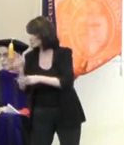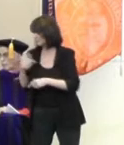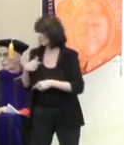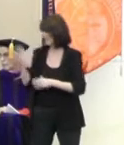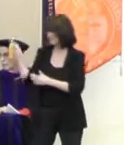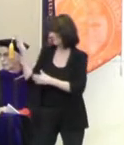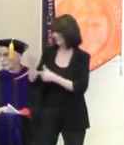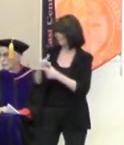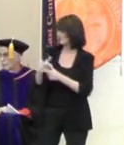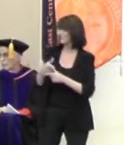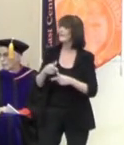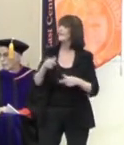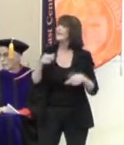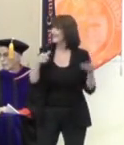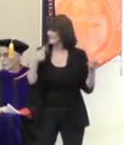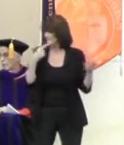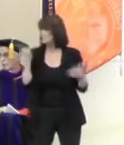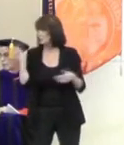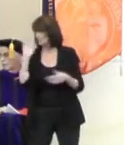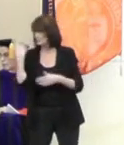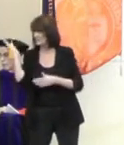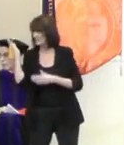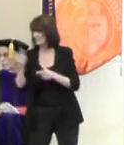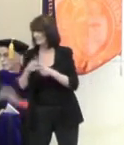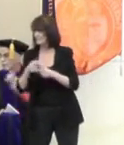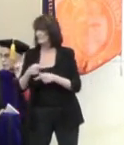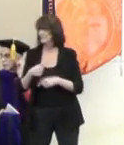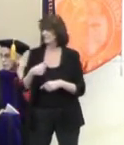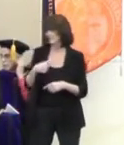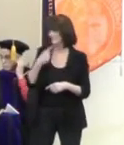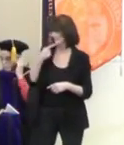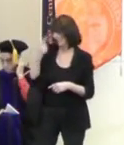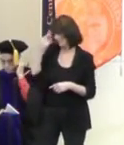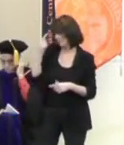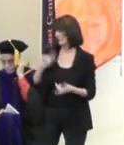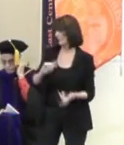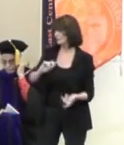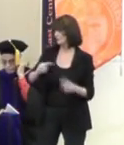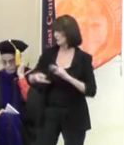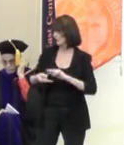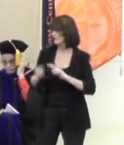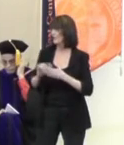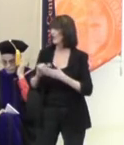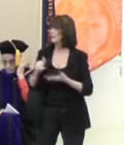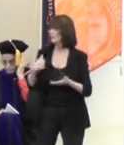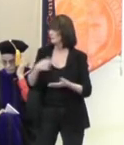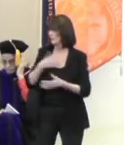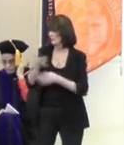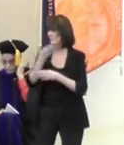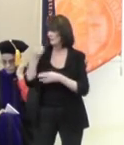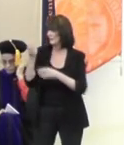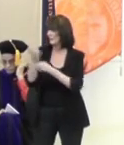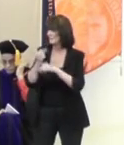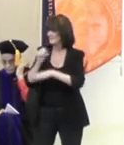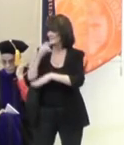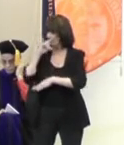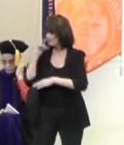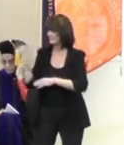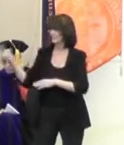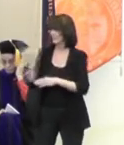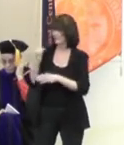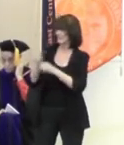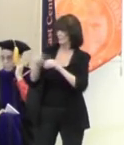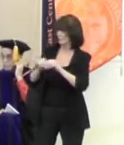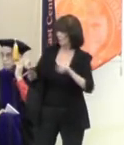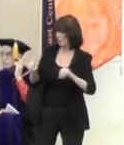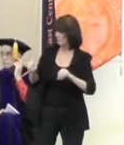well, you're going to speak first, then the kids. I said, I think you better shift it. We better get these kids across here and get their diploma,